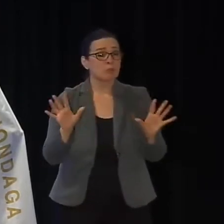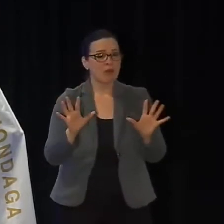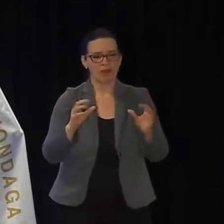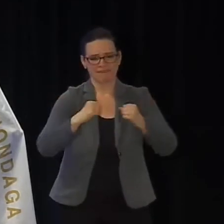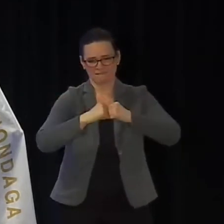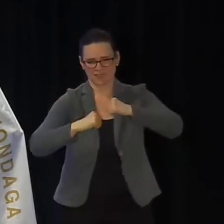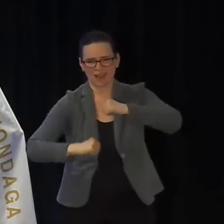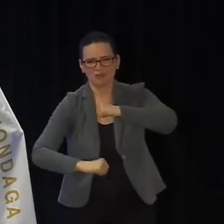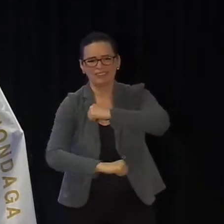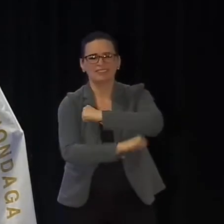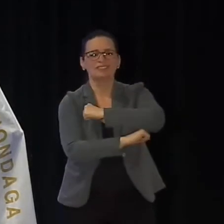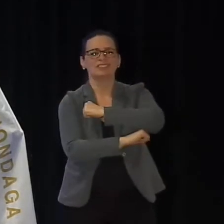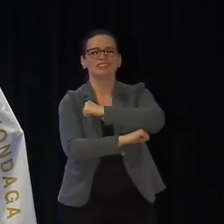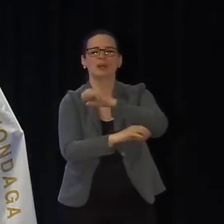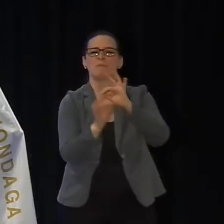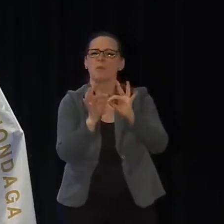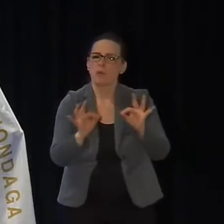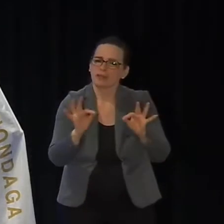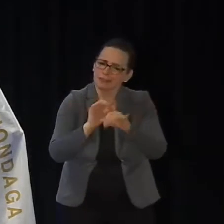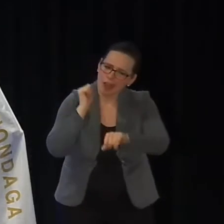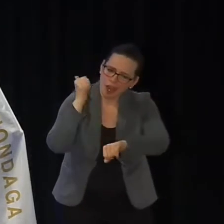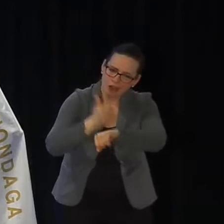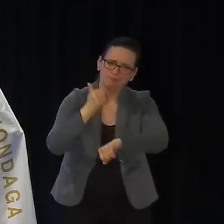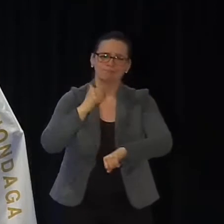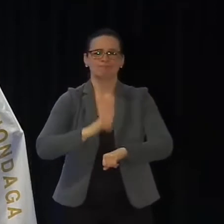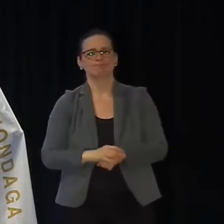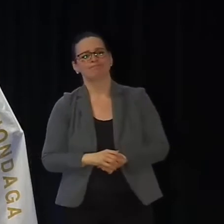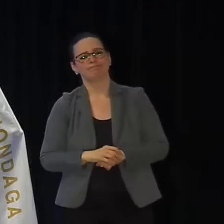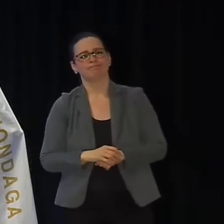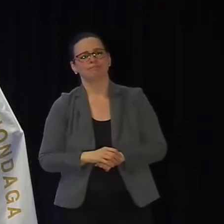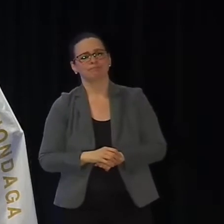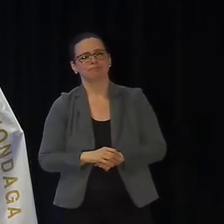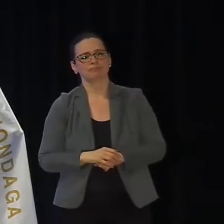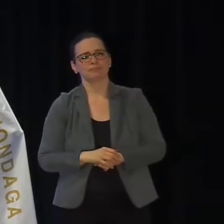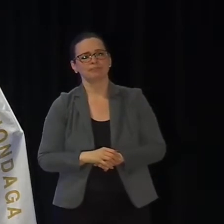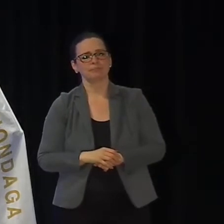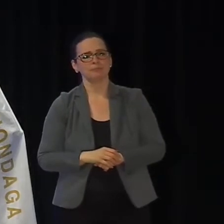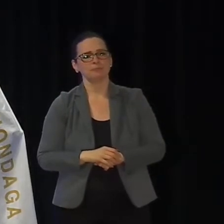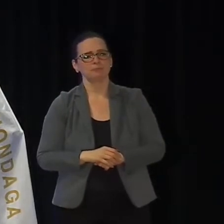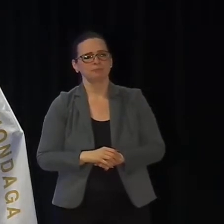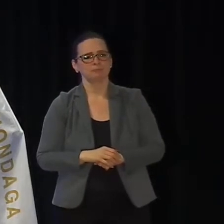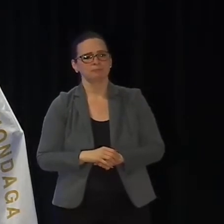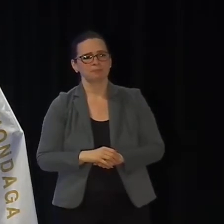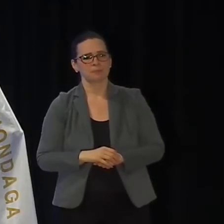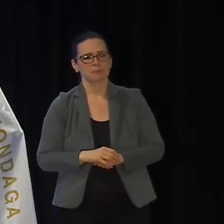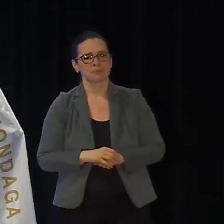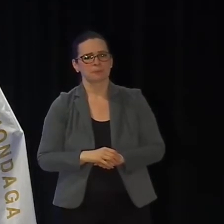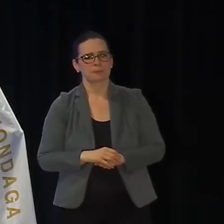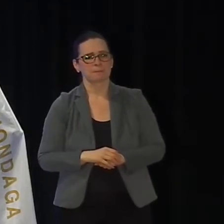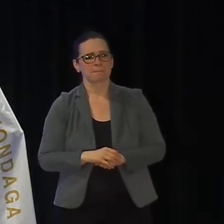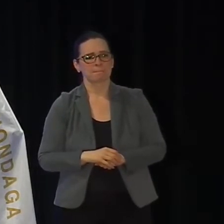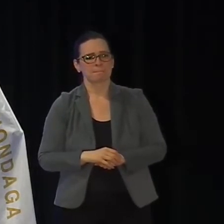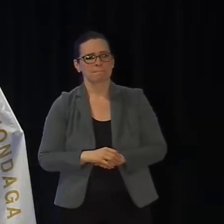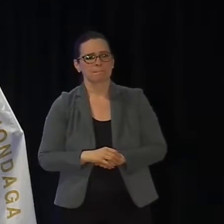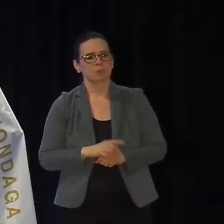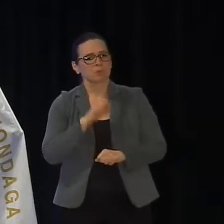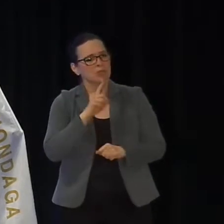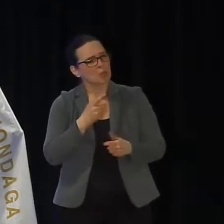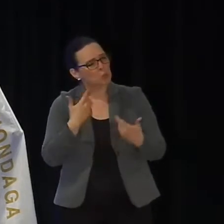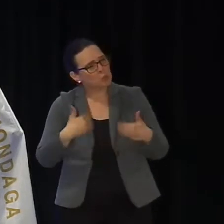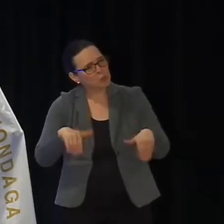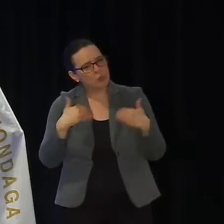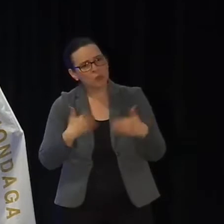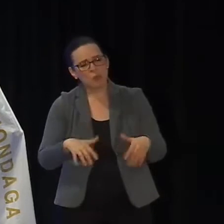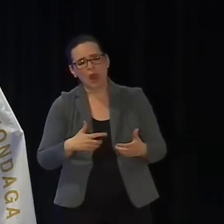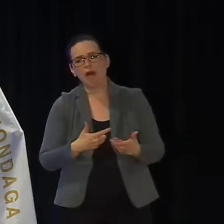doesn't, at some point, you have diminishing returns, right? So it takes a lot to vaccinate 100 people